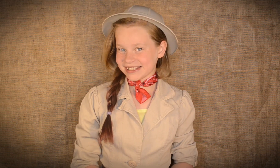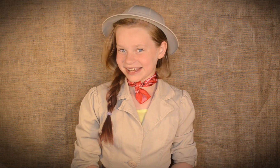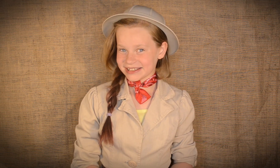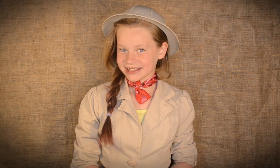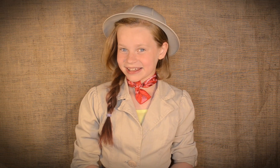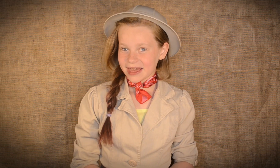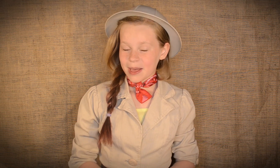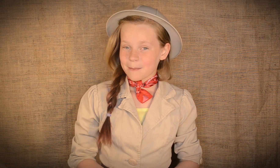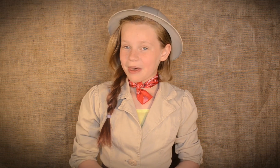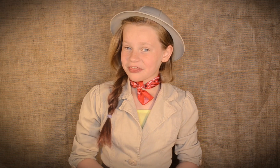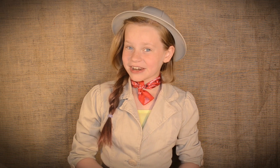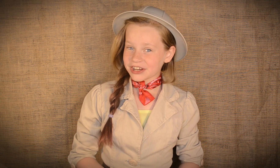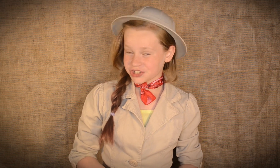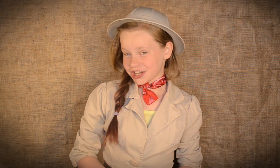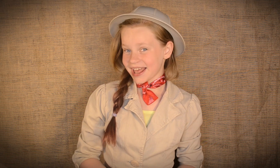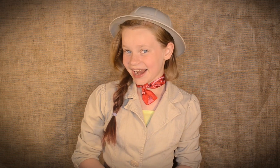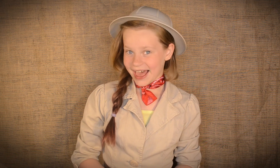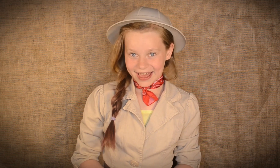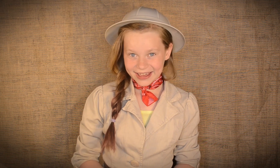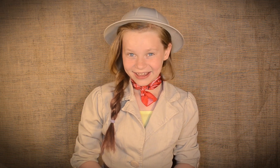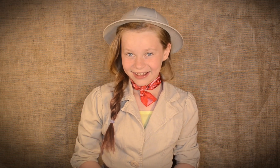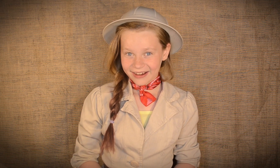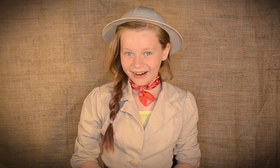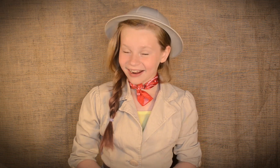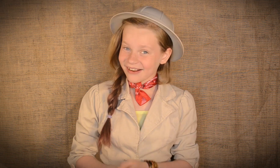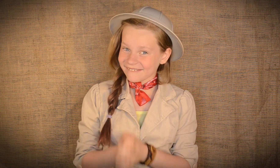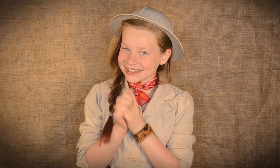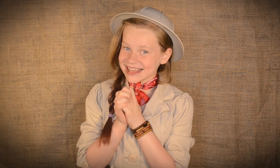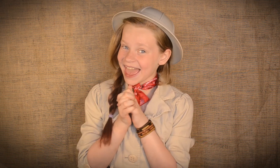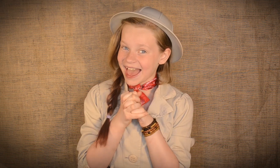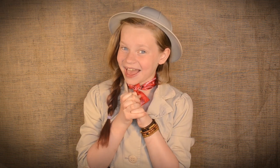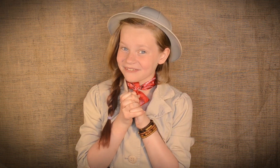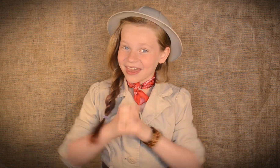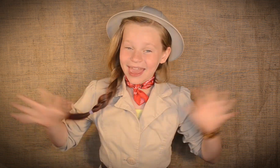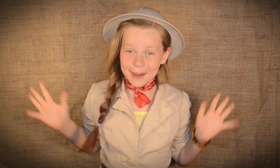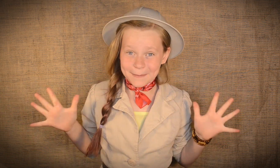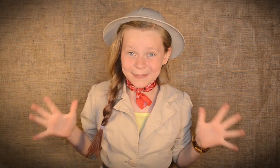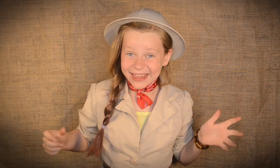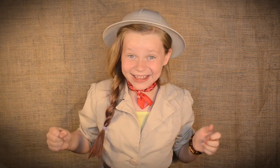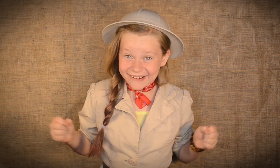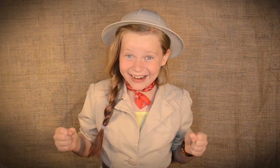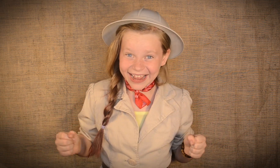Bethany G and I Are going to have A meet and greet